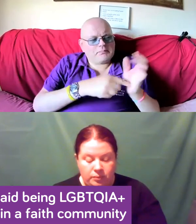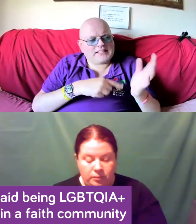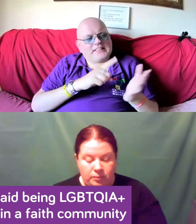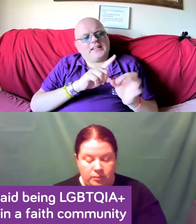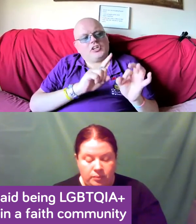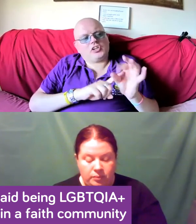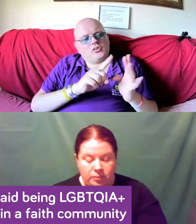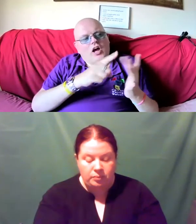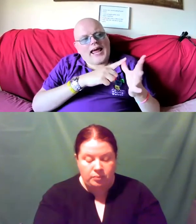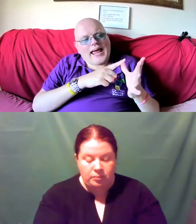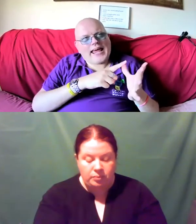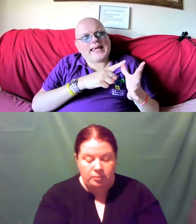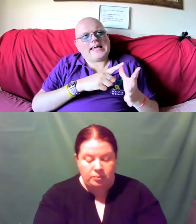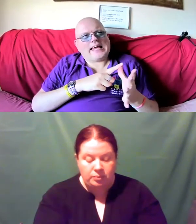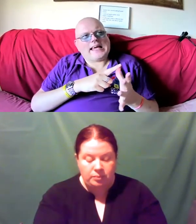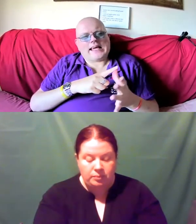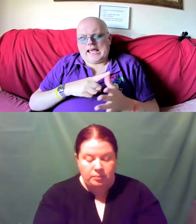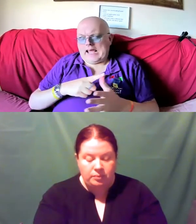to belonging in a faith community.